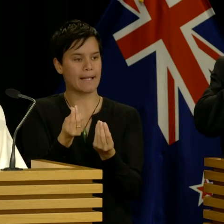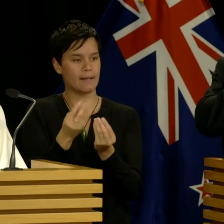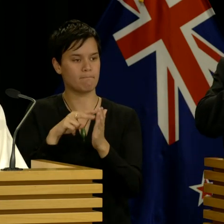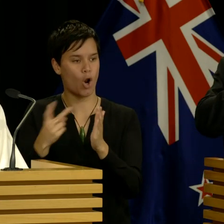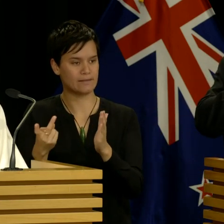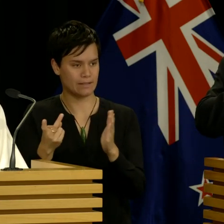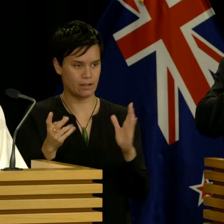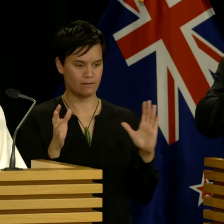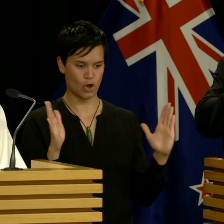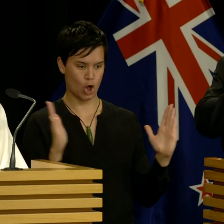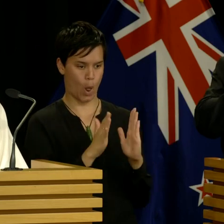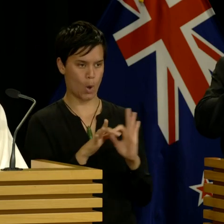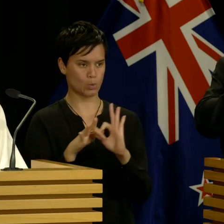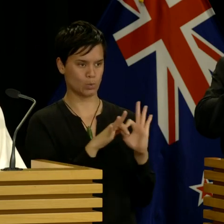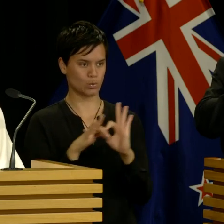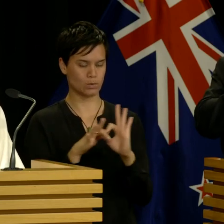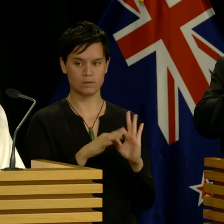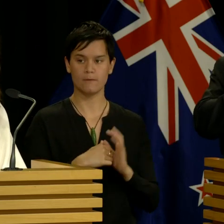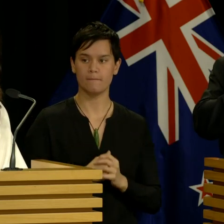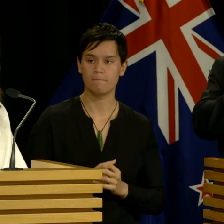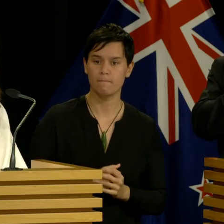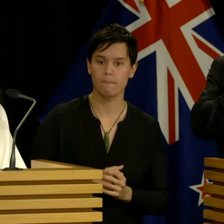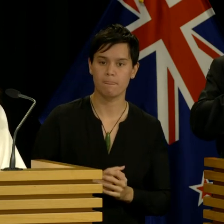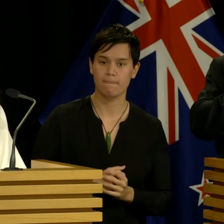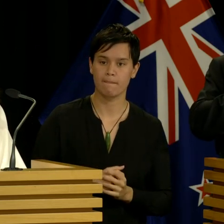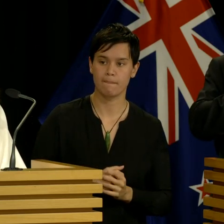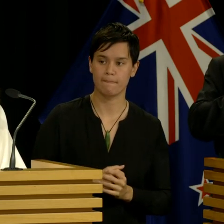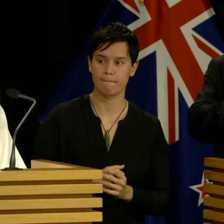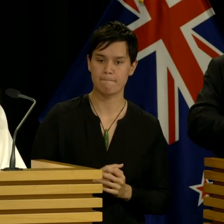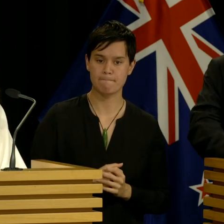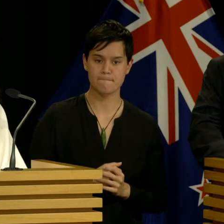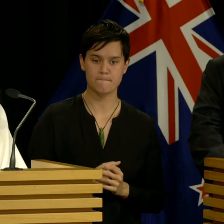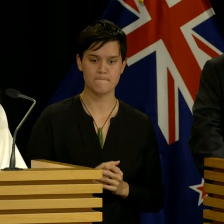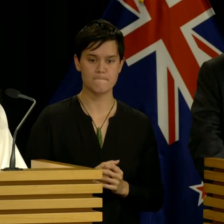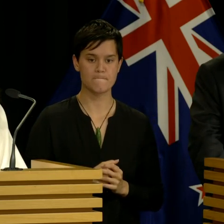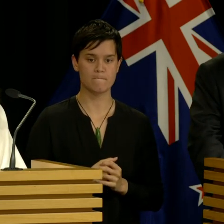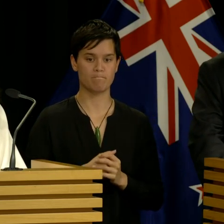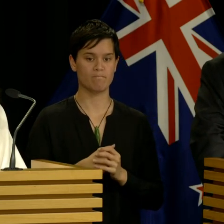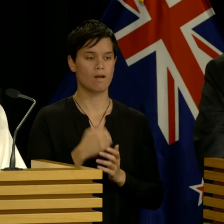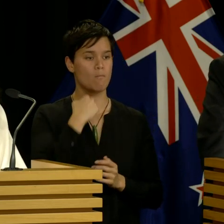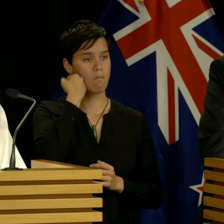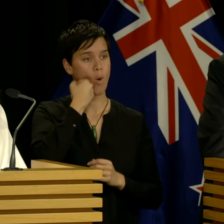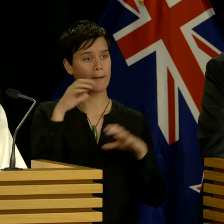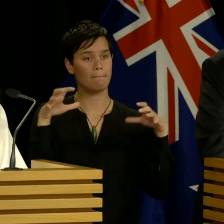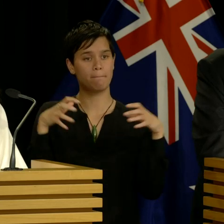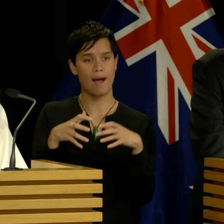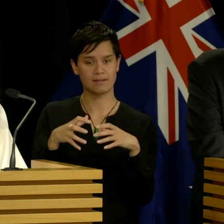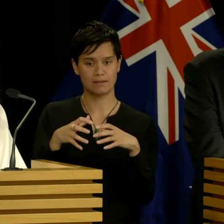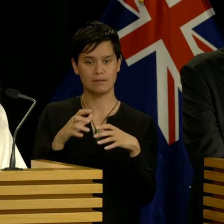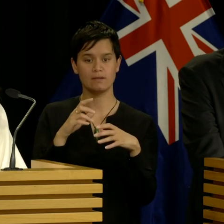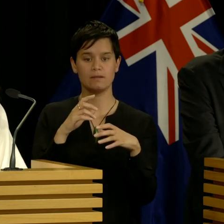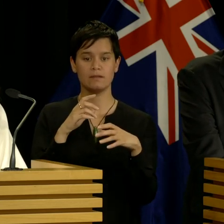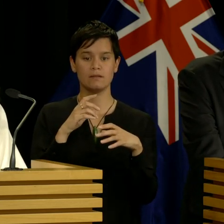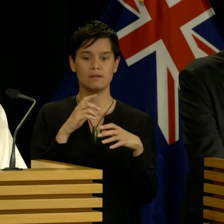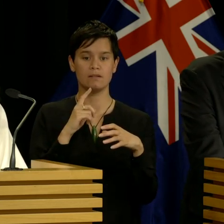see? On the Māori Henry? Party, Either or will take go. Terry Wilson, the president, earlier had kind of said that the Māori Party was fighting towards Labour a lot, felt